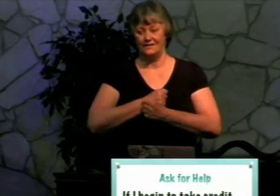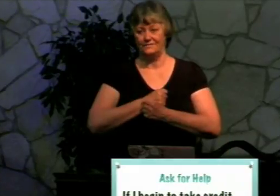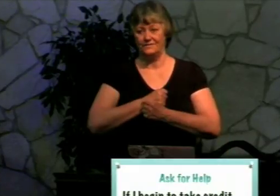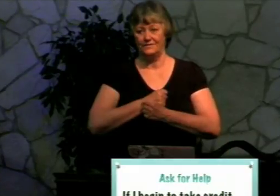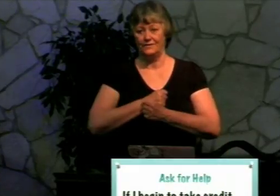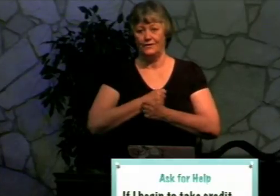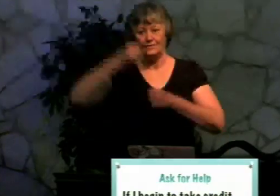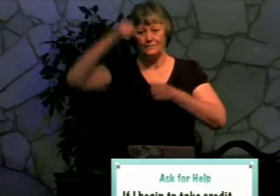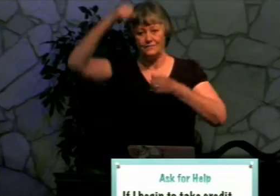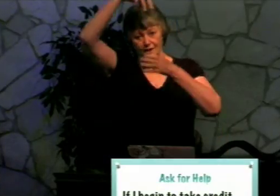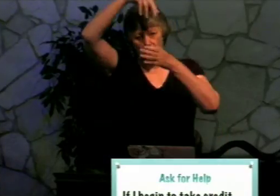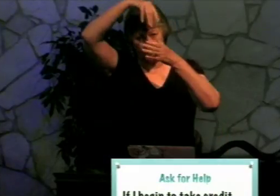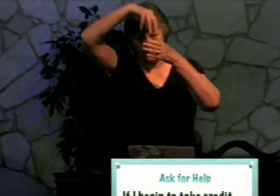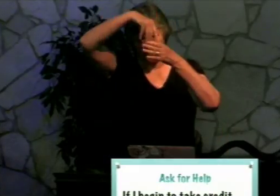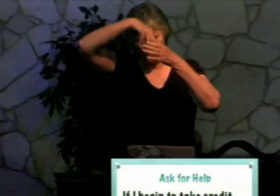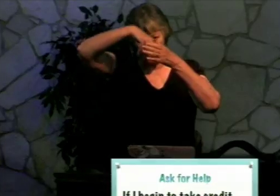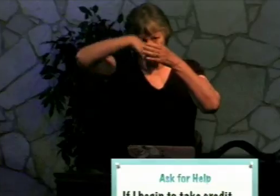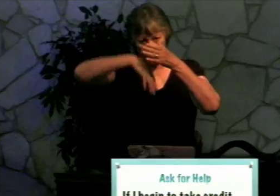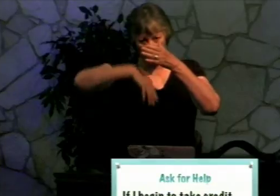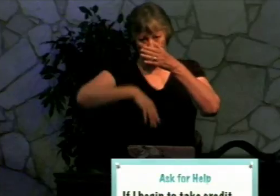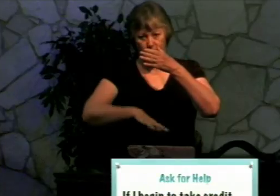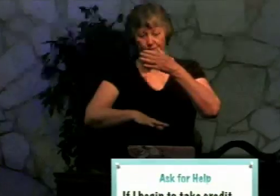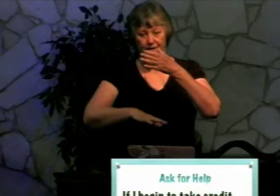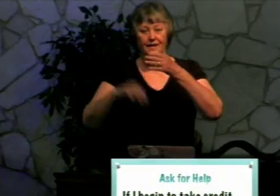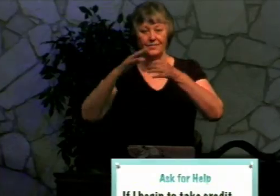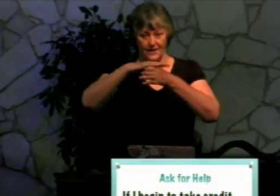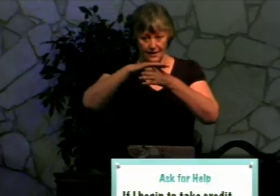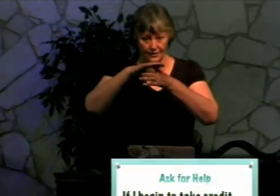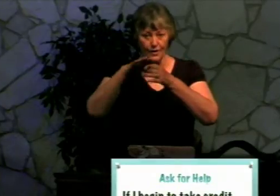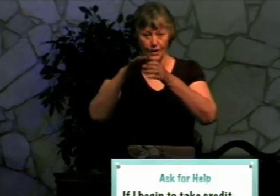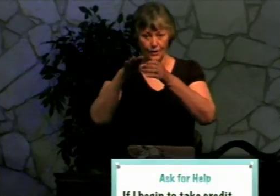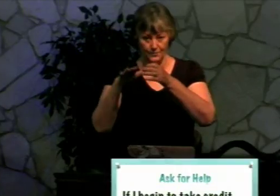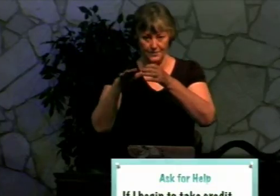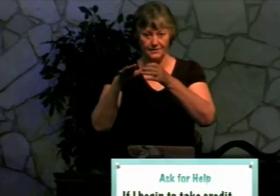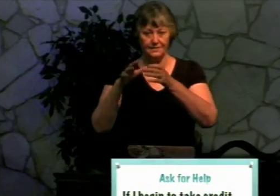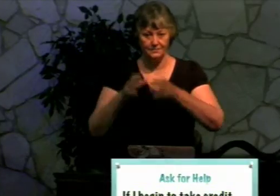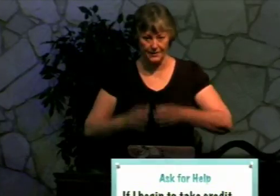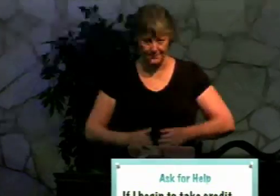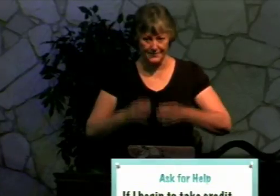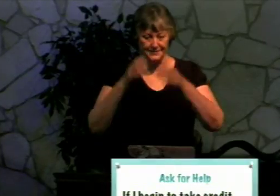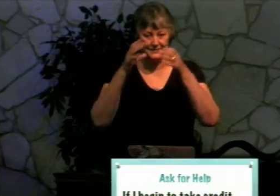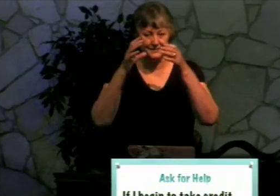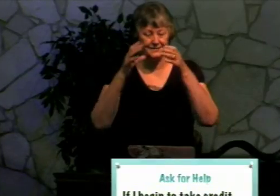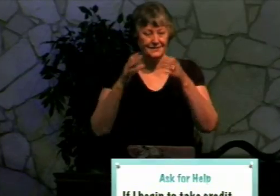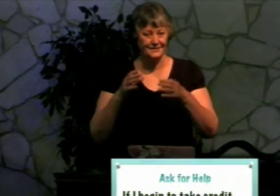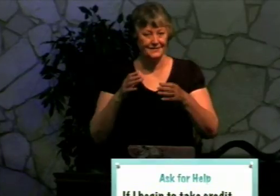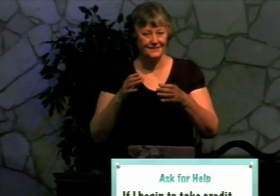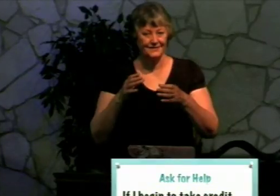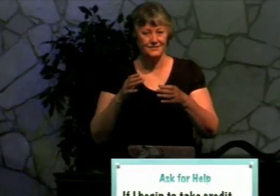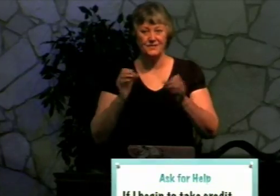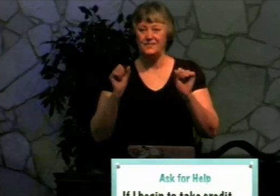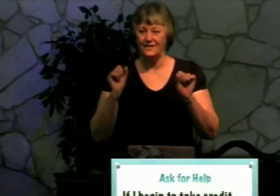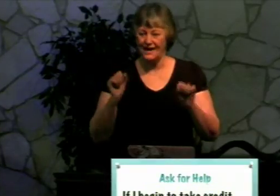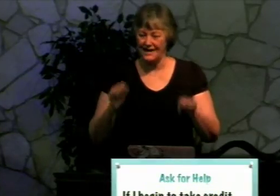love flowing through their open pipe so that they're